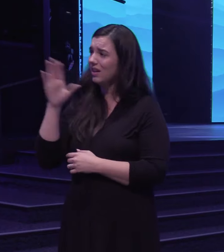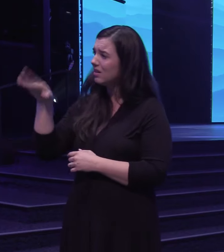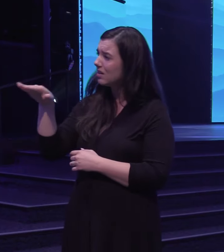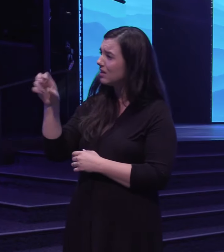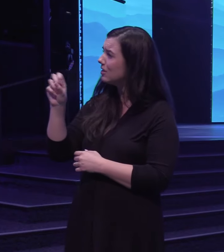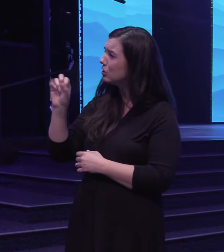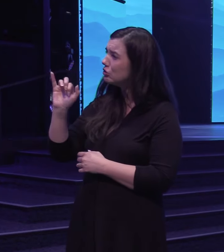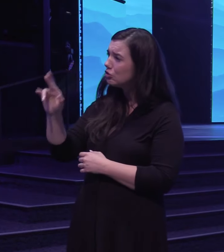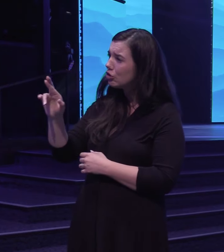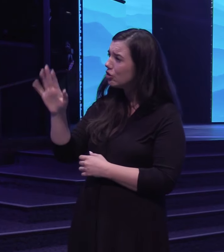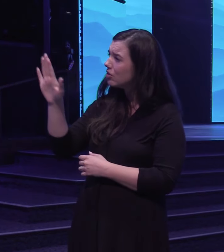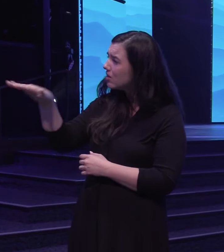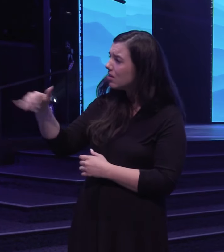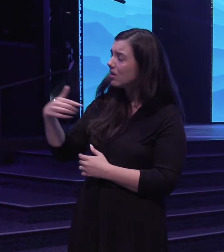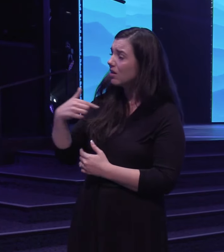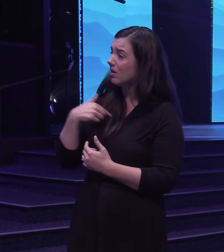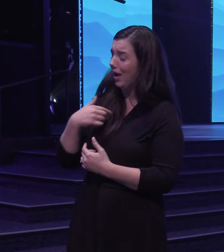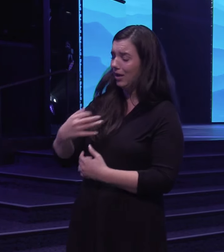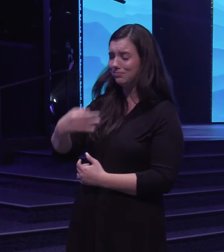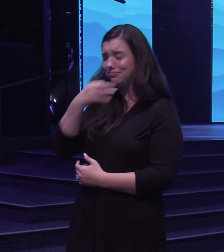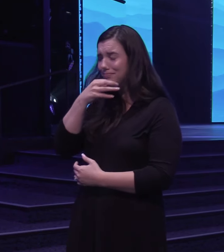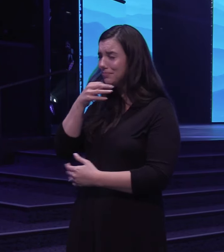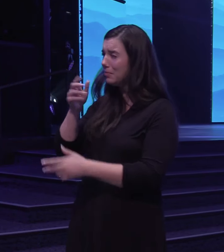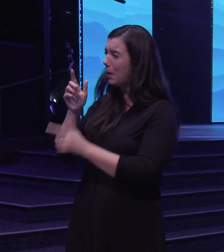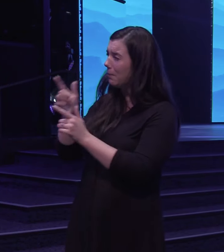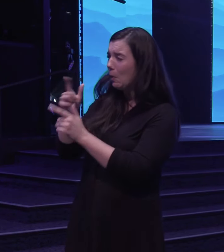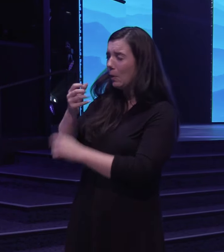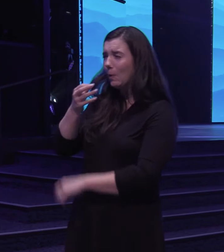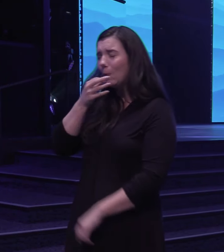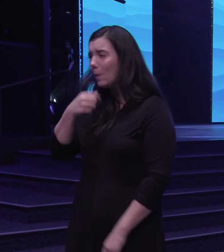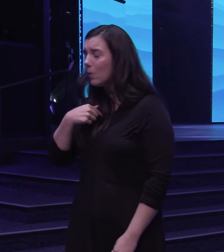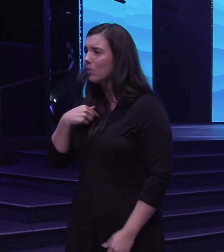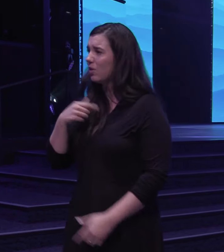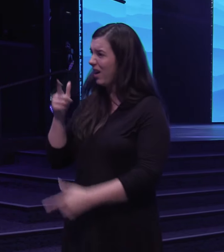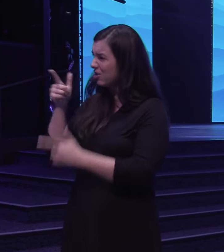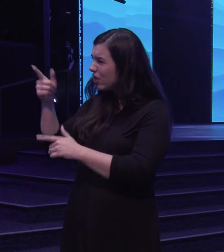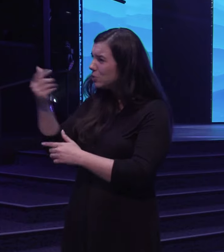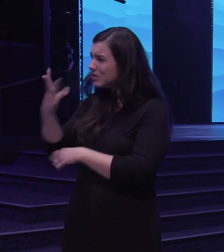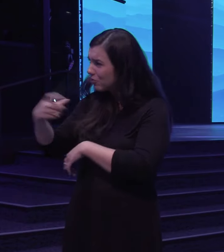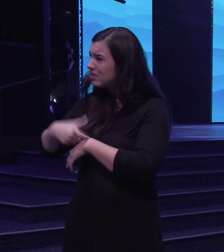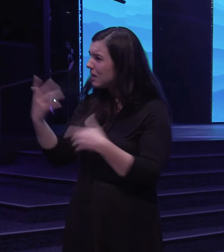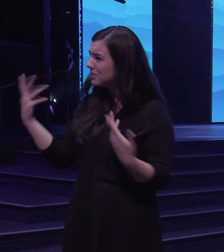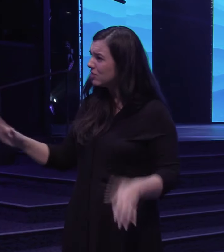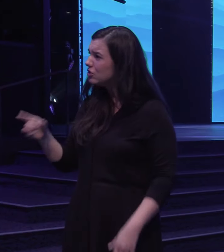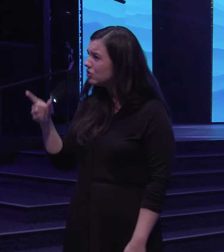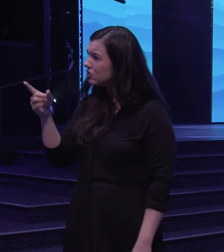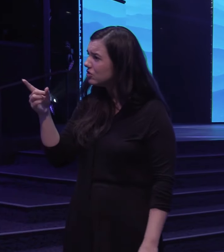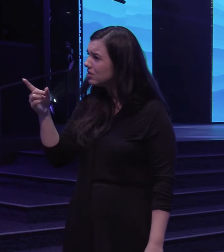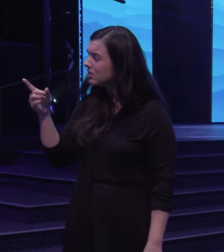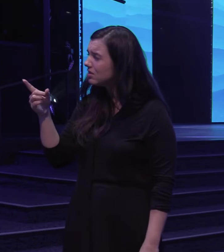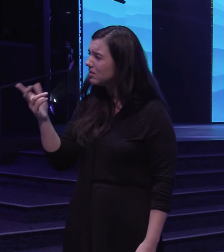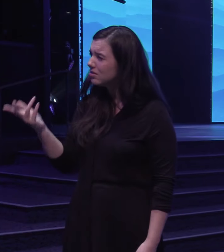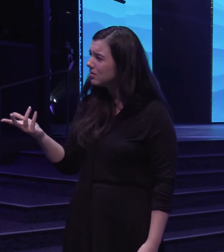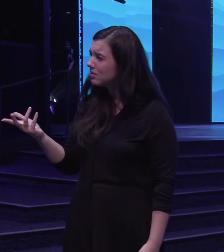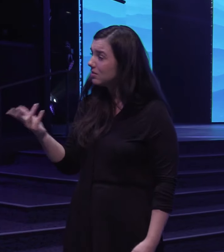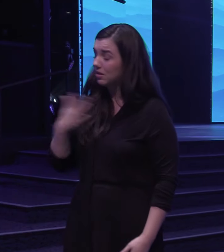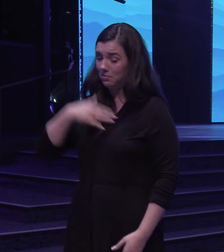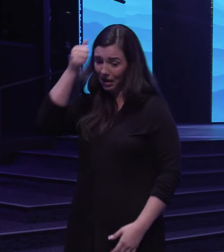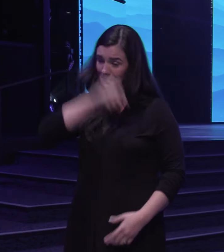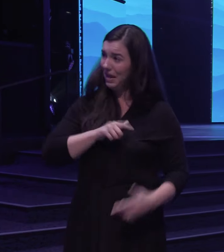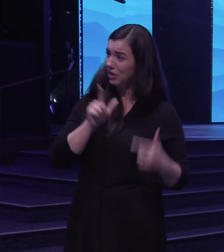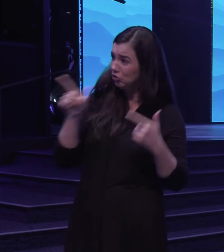"Sir, I am an expert marksman, and I shot you several times. And my